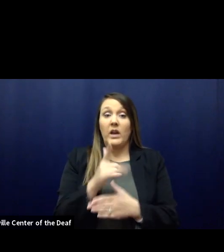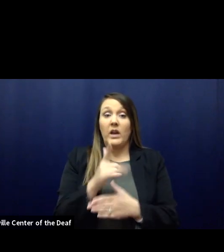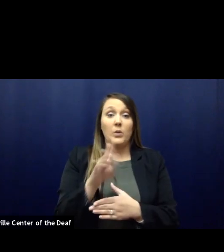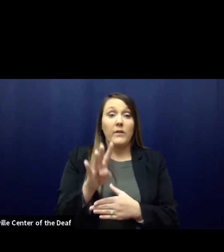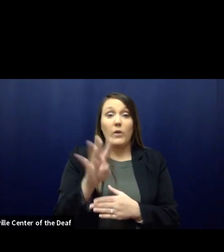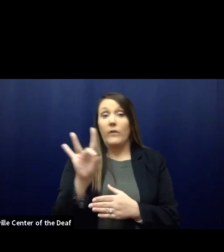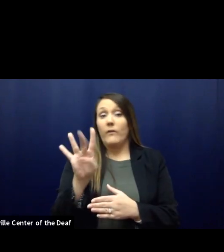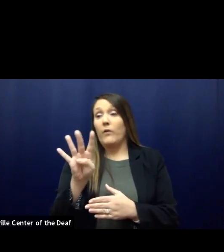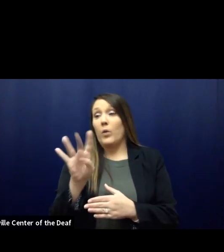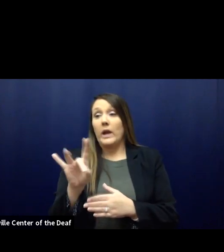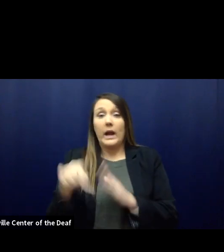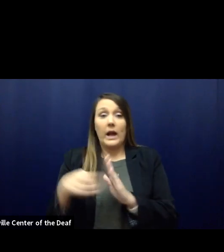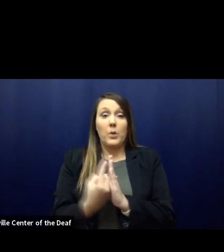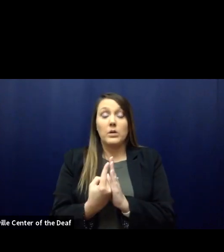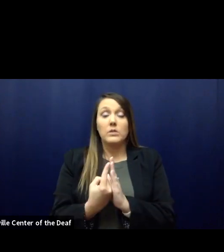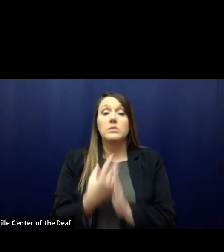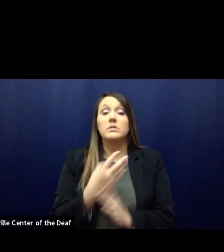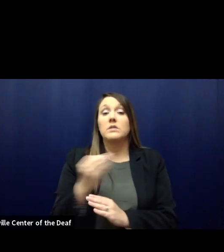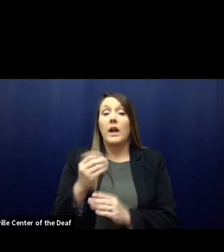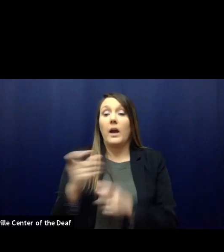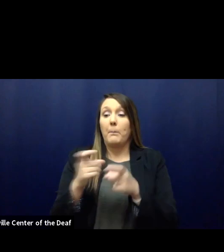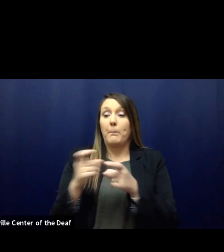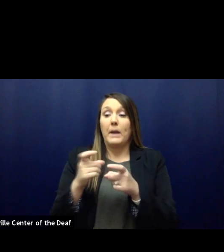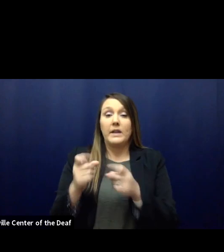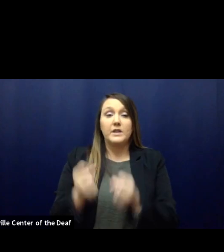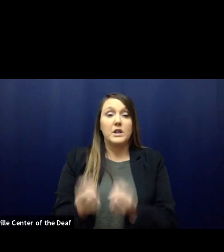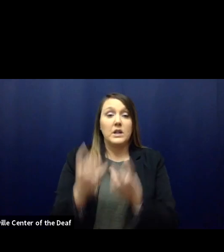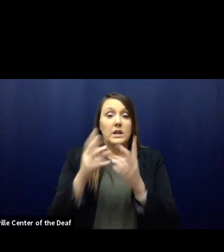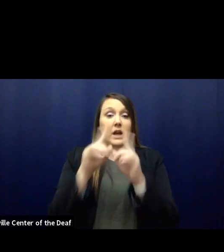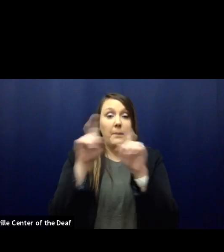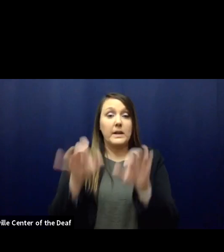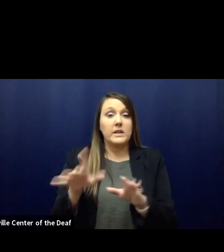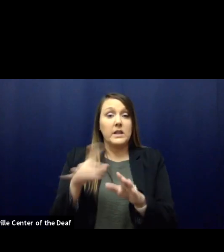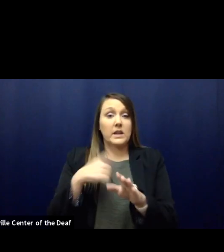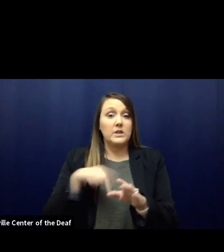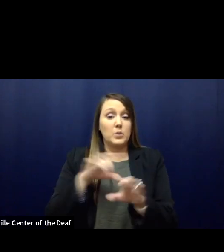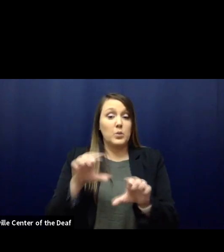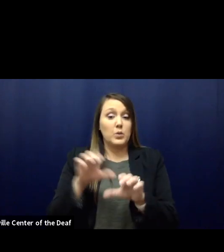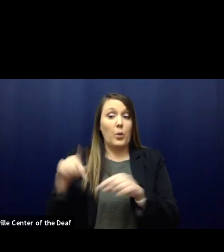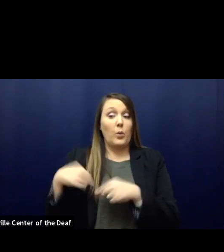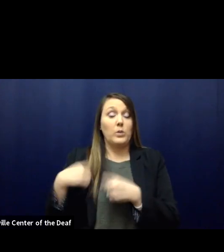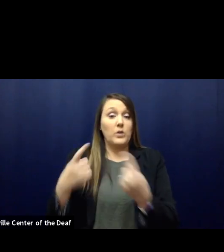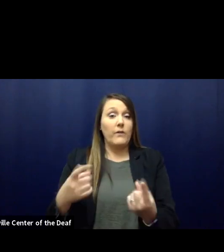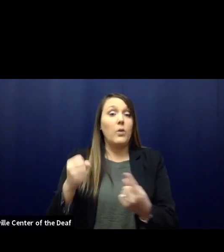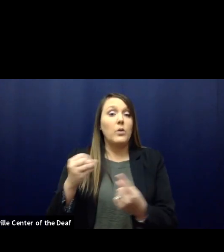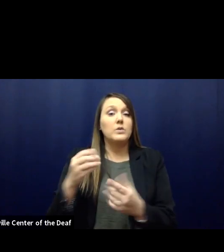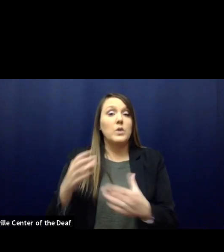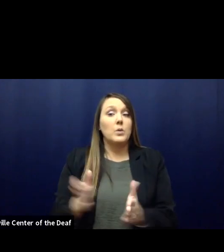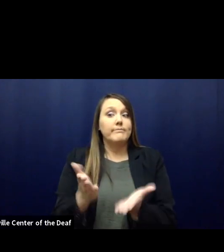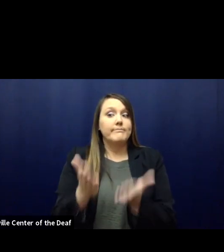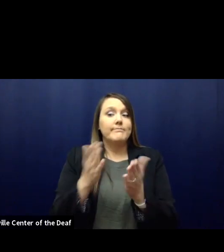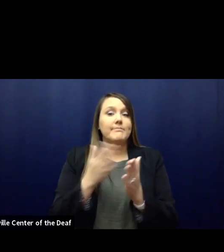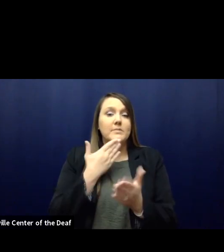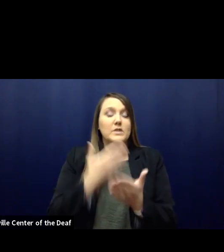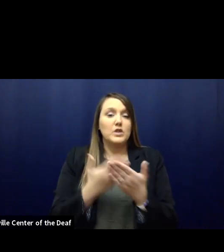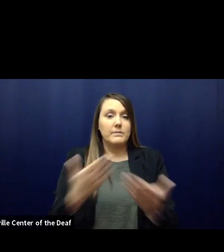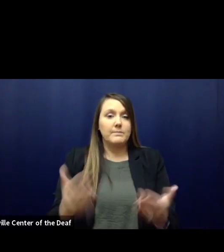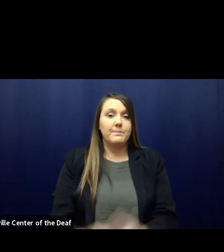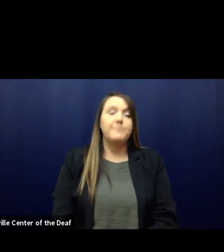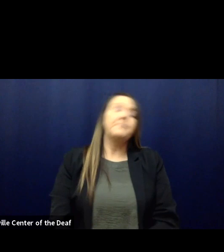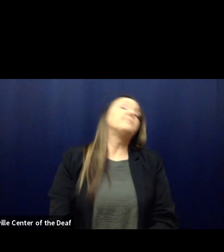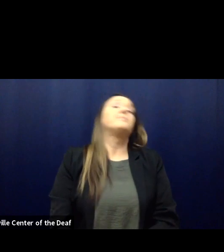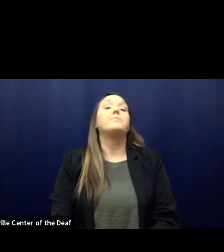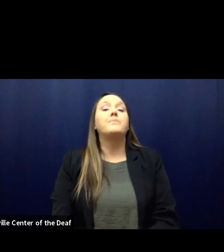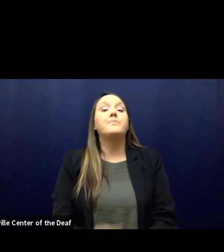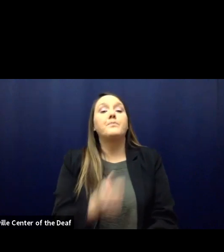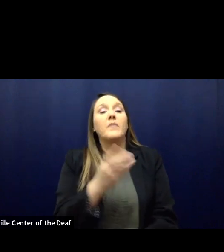hours. And they're managing the volume of testing that we do so far. So we're encouraged with what we're seeing. And then there's two more